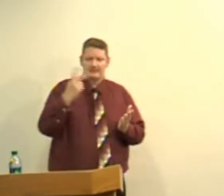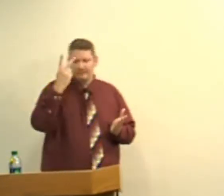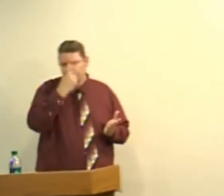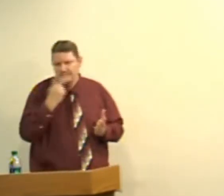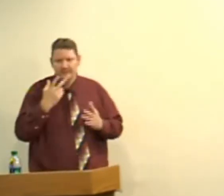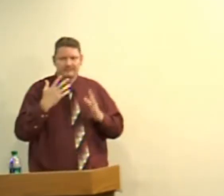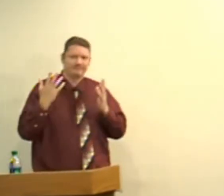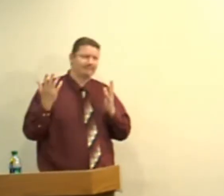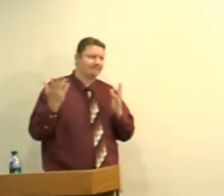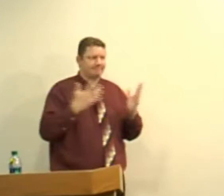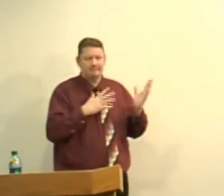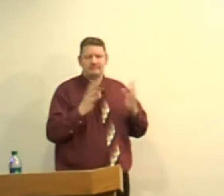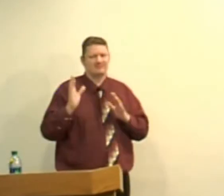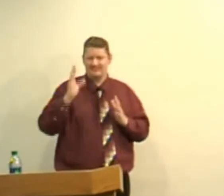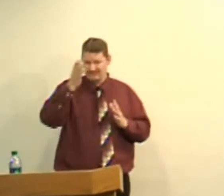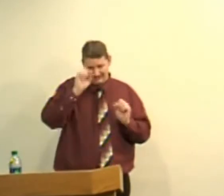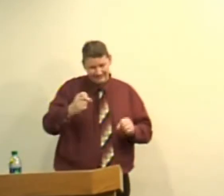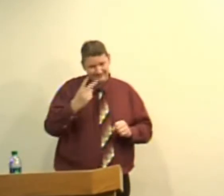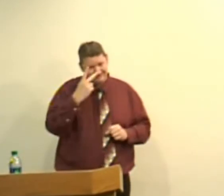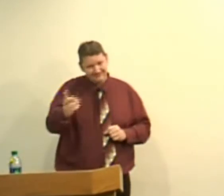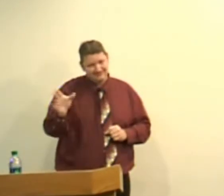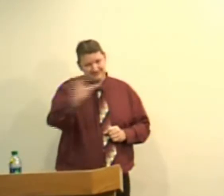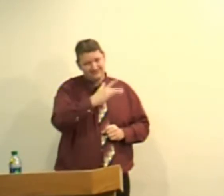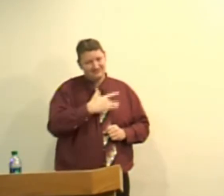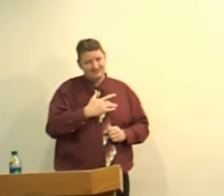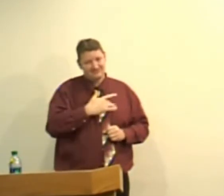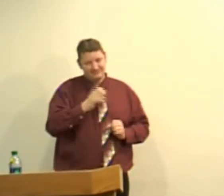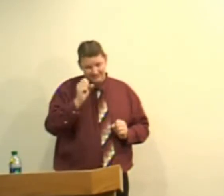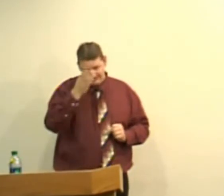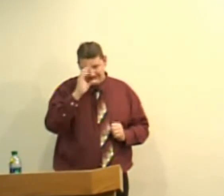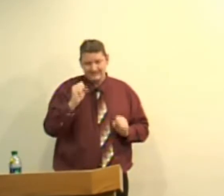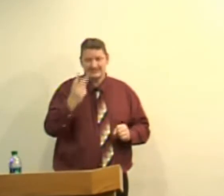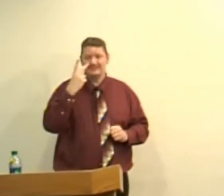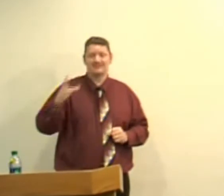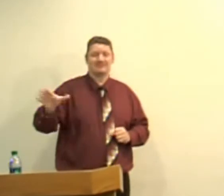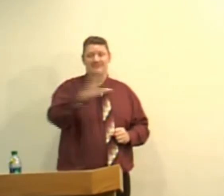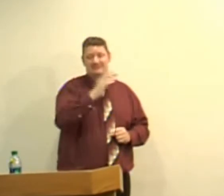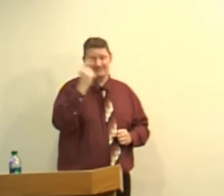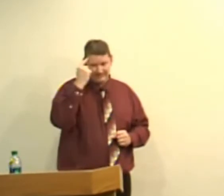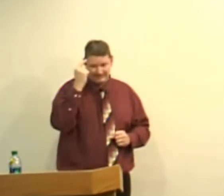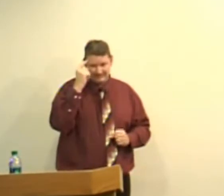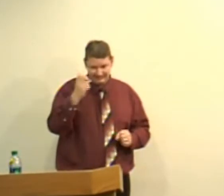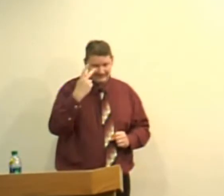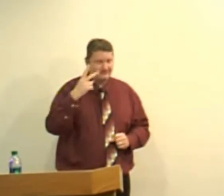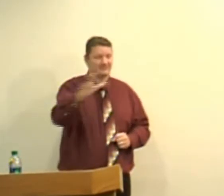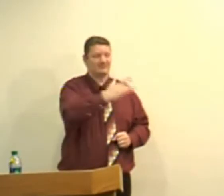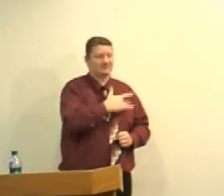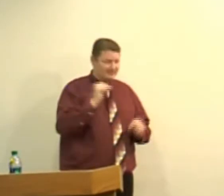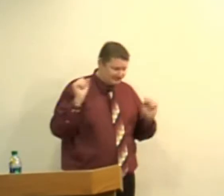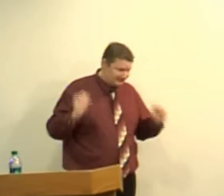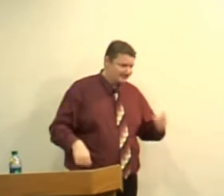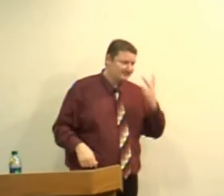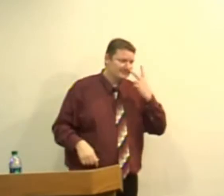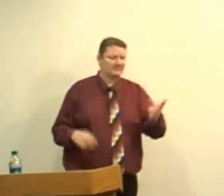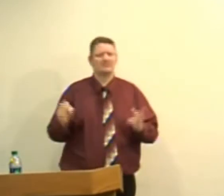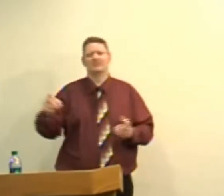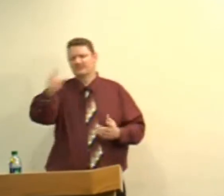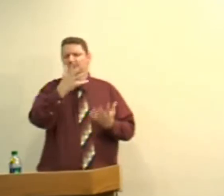He wants your truth. He doesn't want you to face. Remember, he sees all. He can see in your hearts. He can see in your minds. He